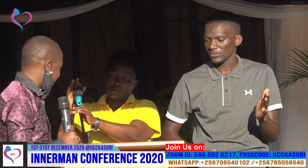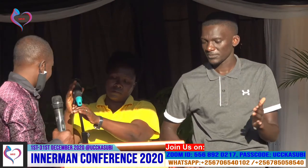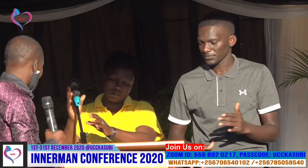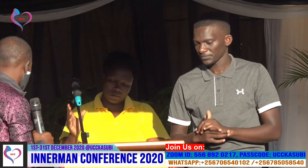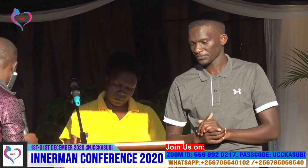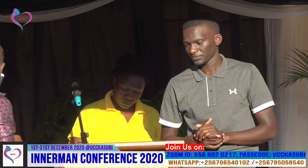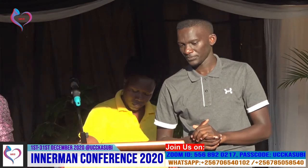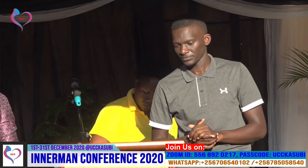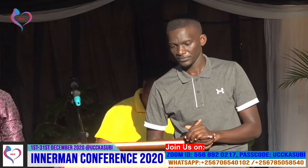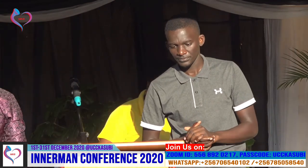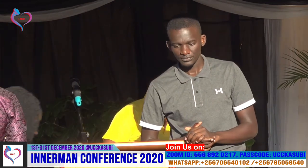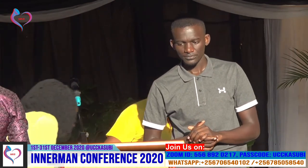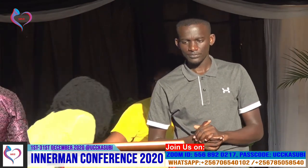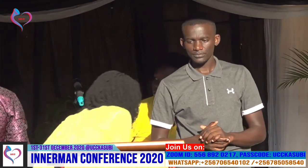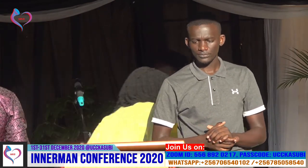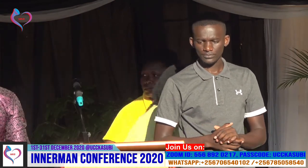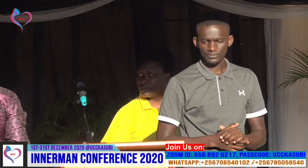Lord.